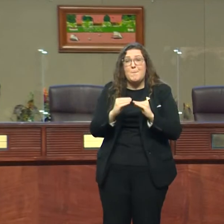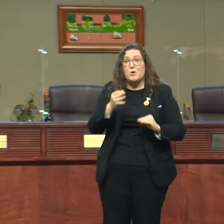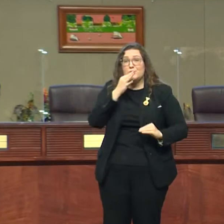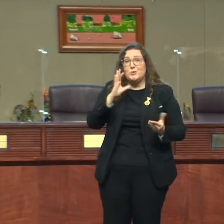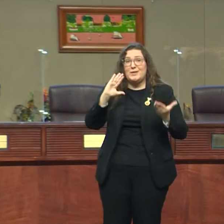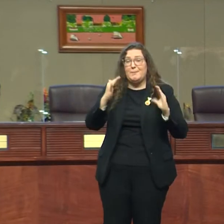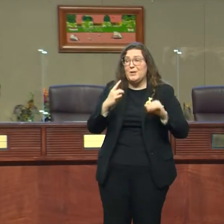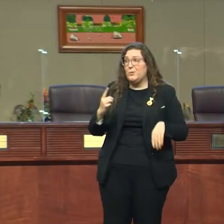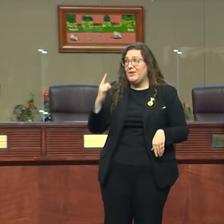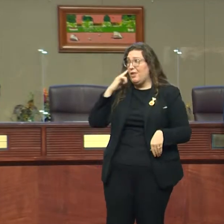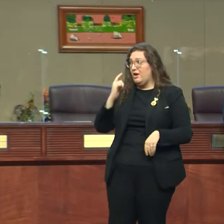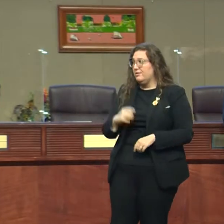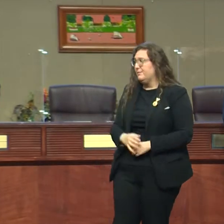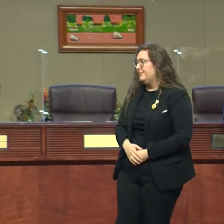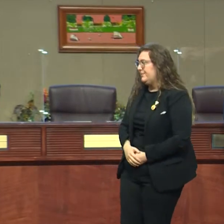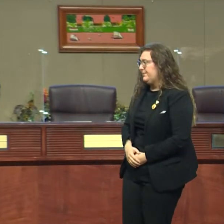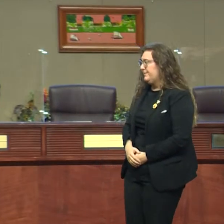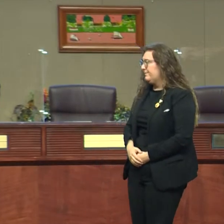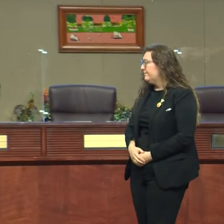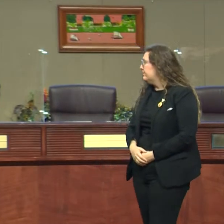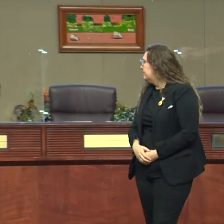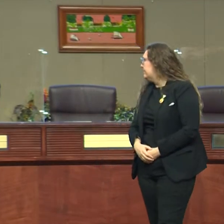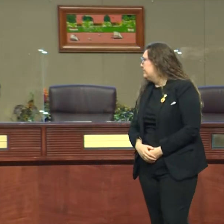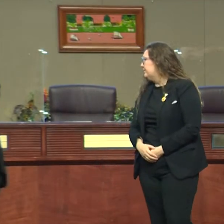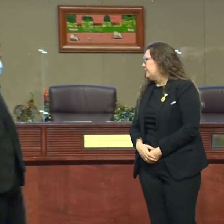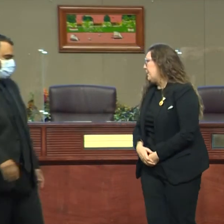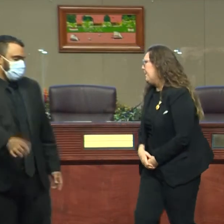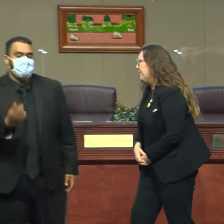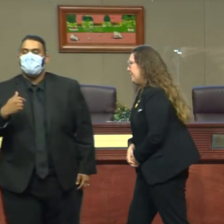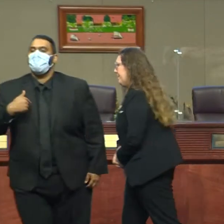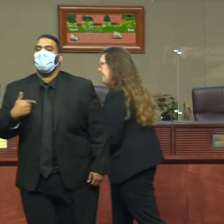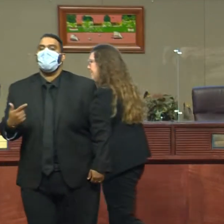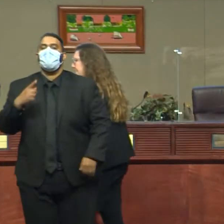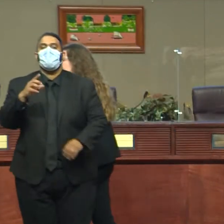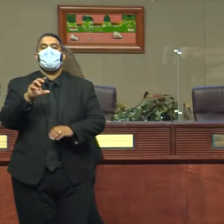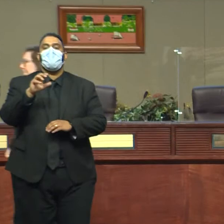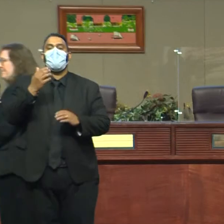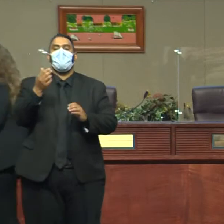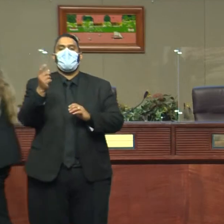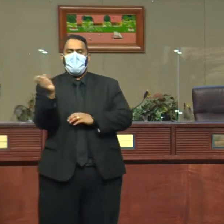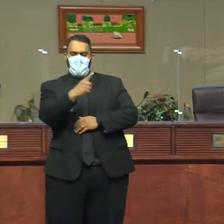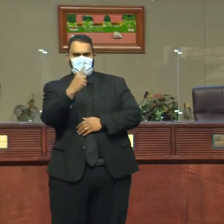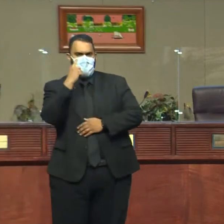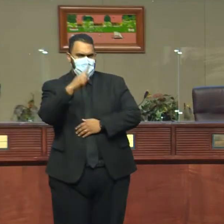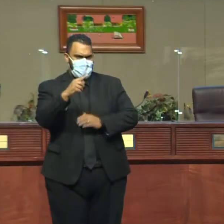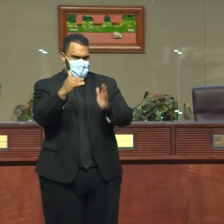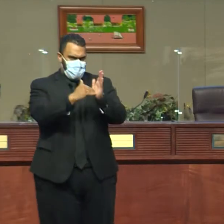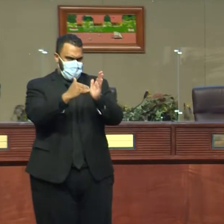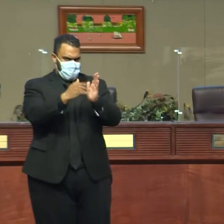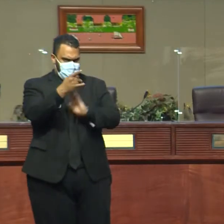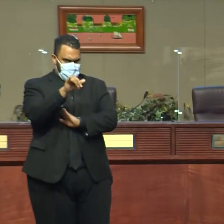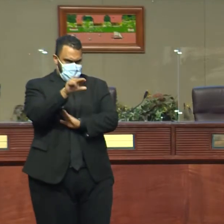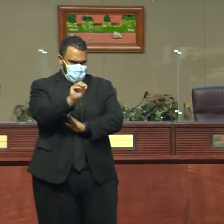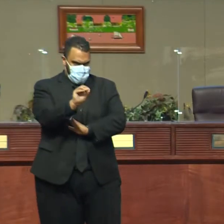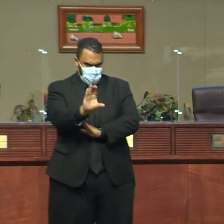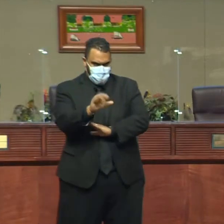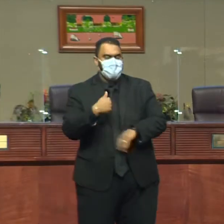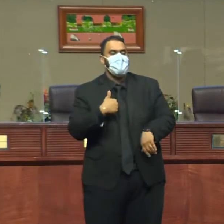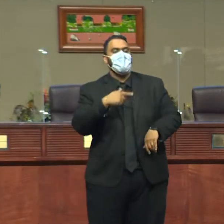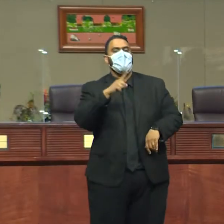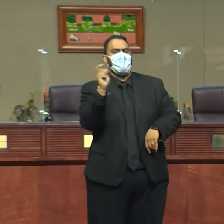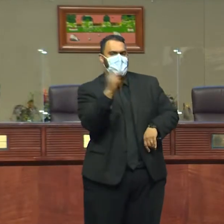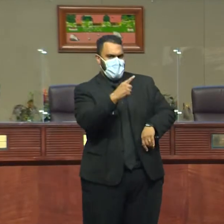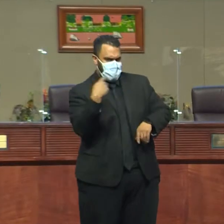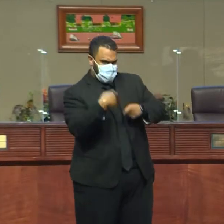Edgar Carrillo from Telemundo in Spanish, Dr. Pino. Mi pregunta es sobre la nueva variante.